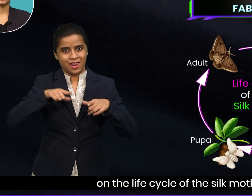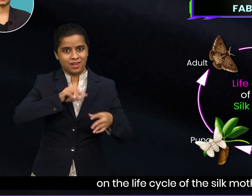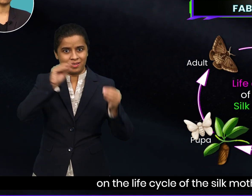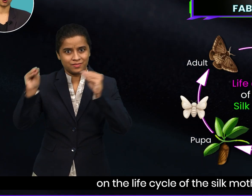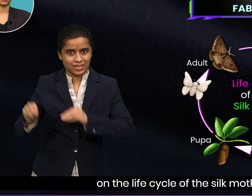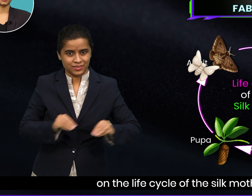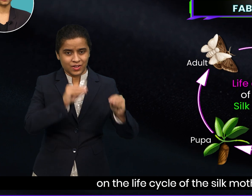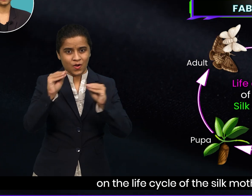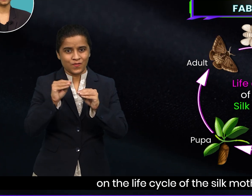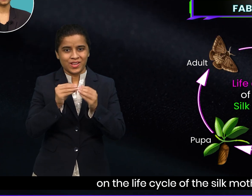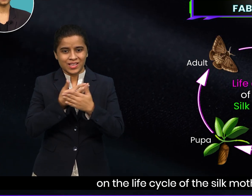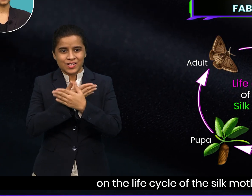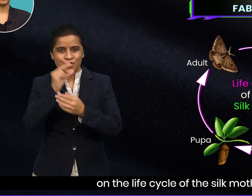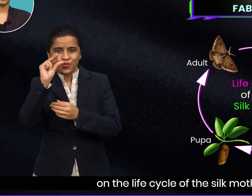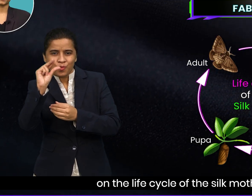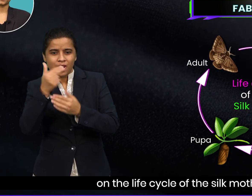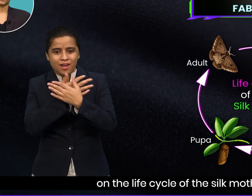of the silk moth.